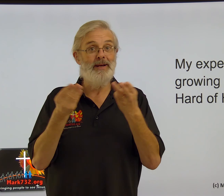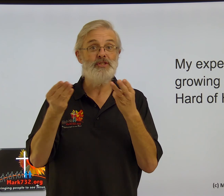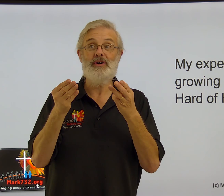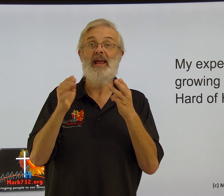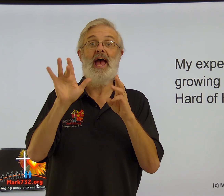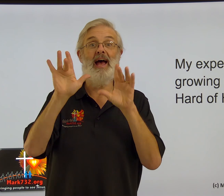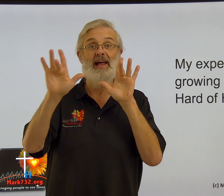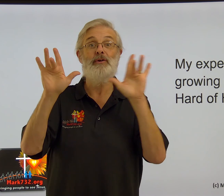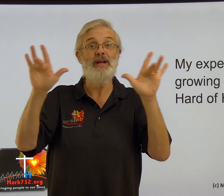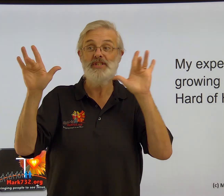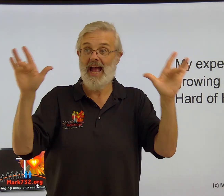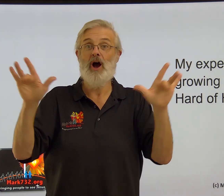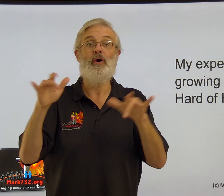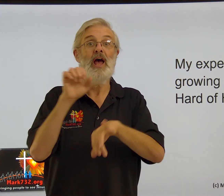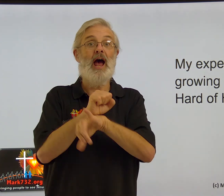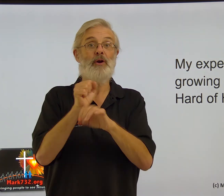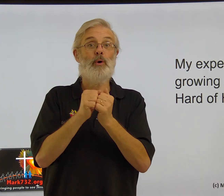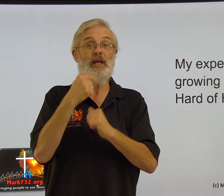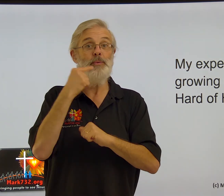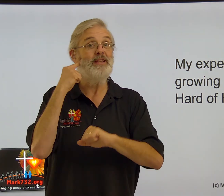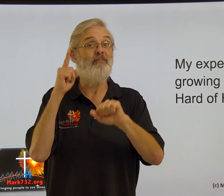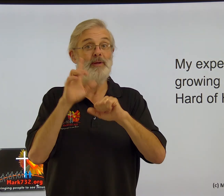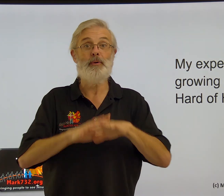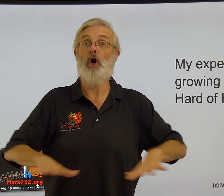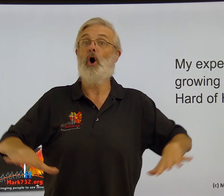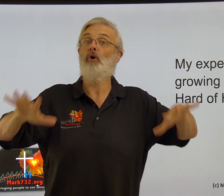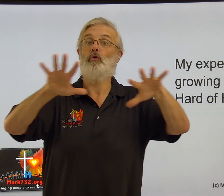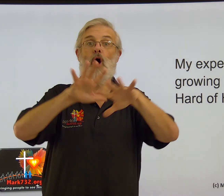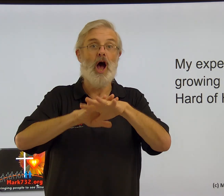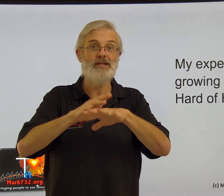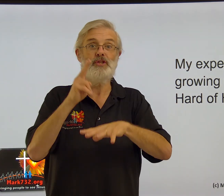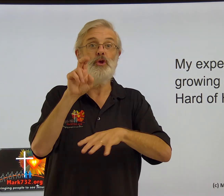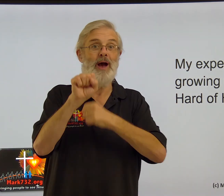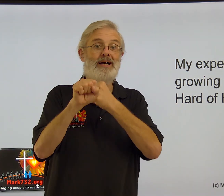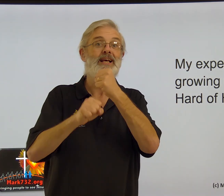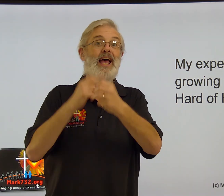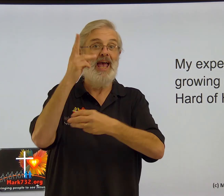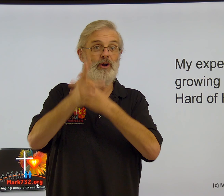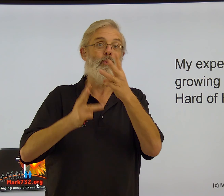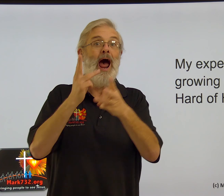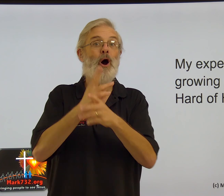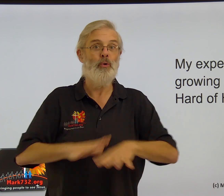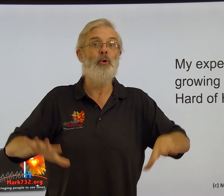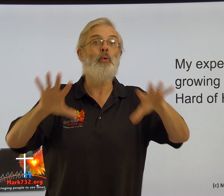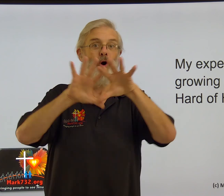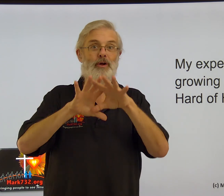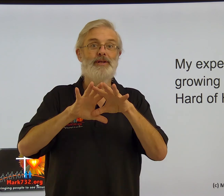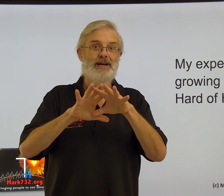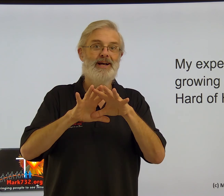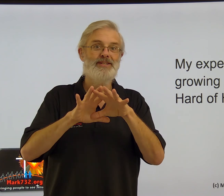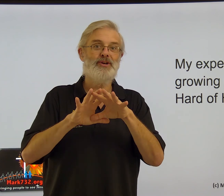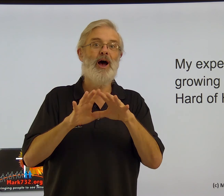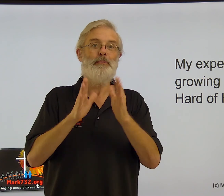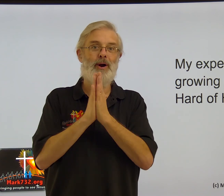ministry and reaching out and working with deaf people across the U.S. and around the world. And so I pray